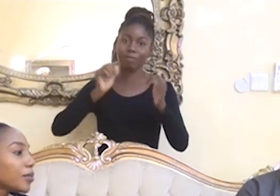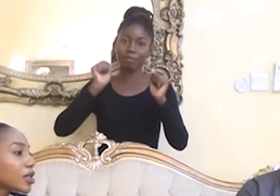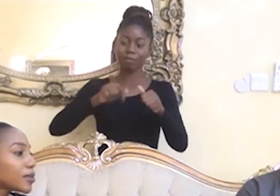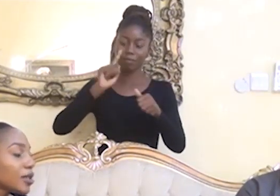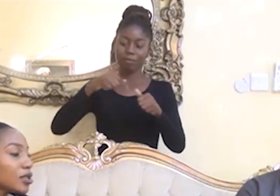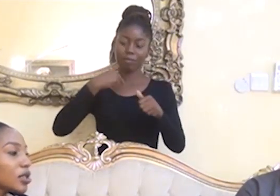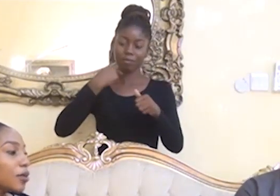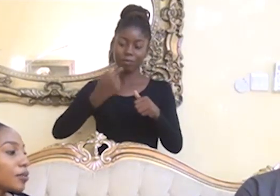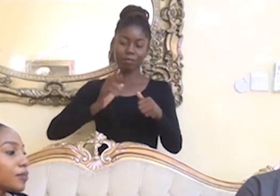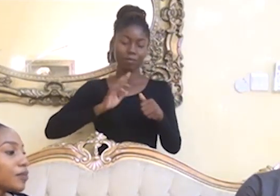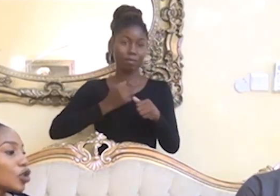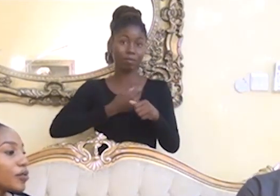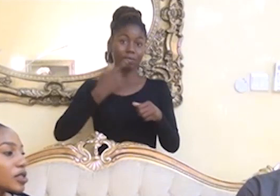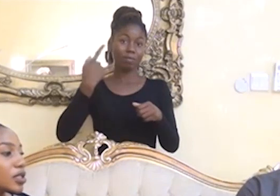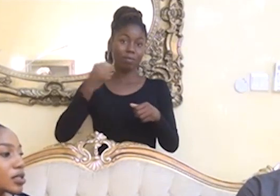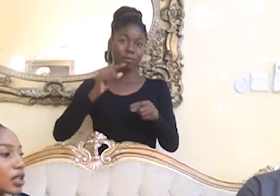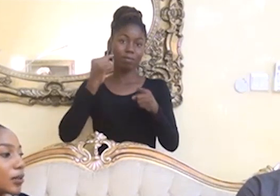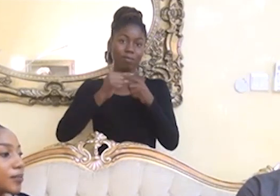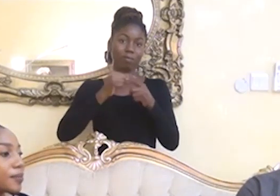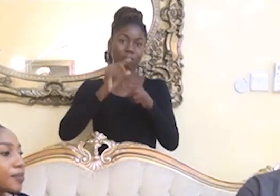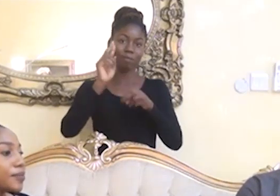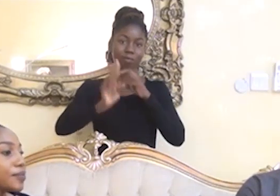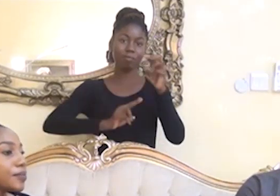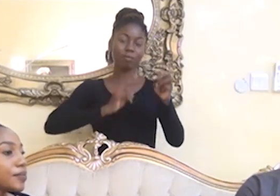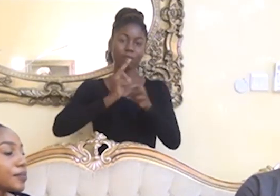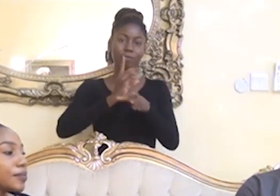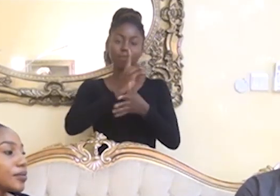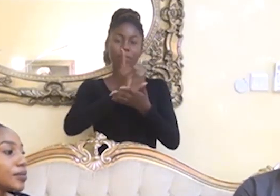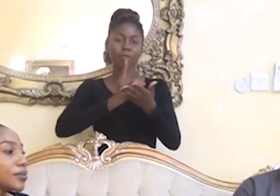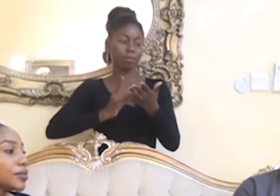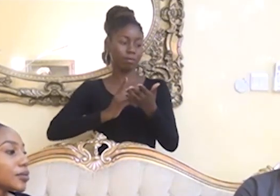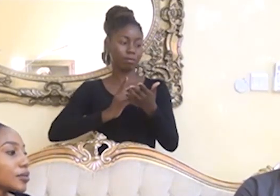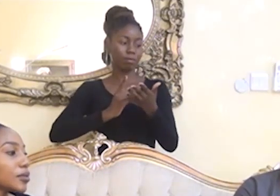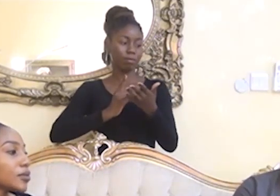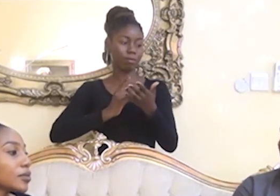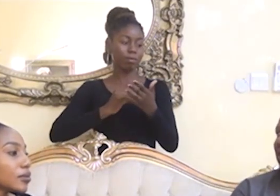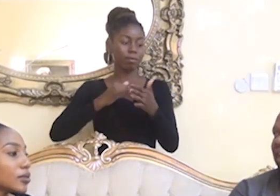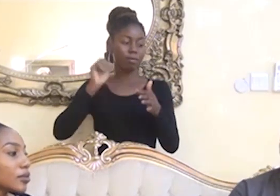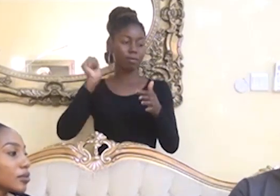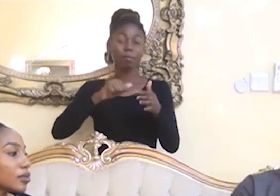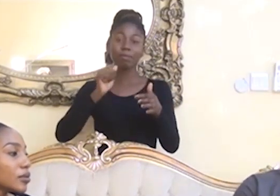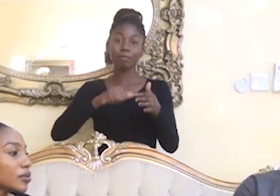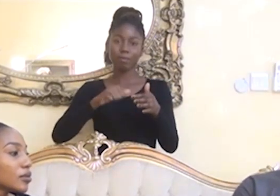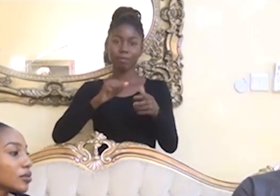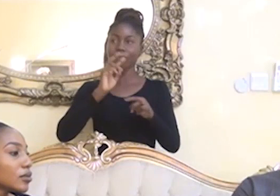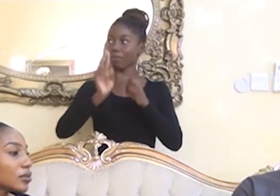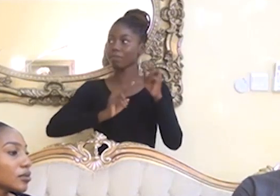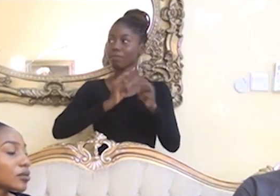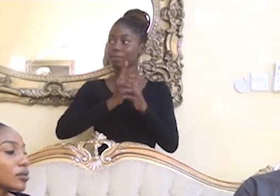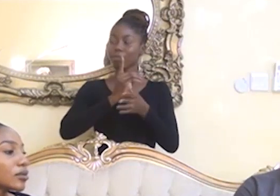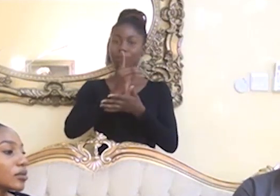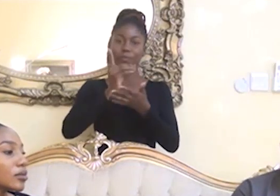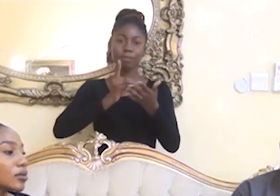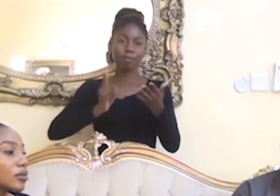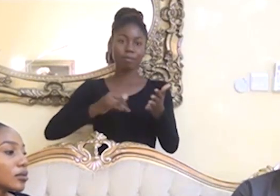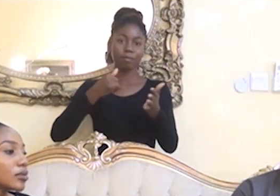term, explain the term universal design? Yeah, universal design, as the name implies,